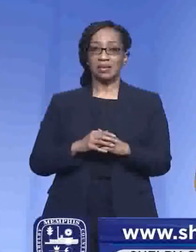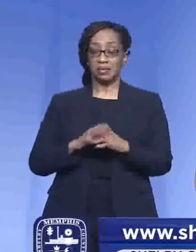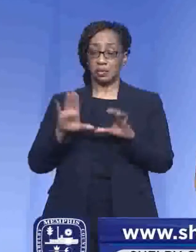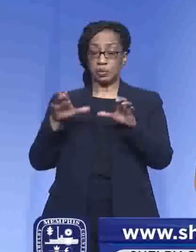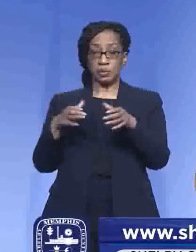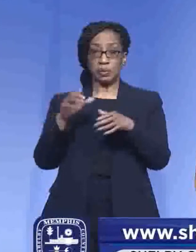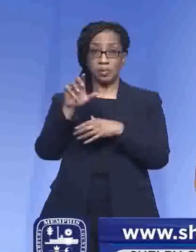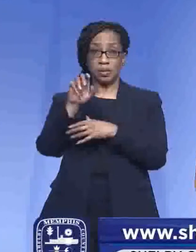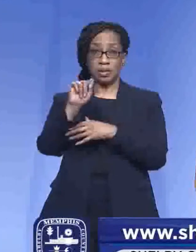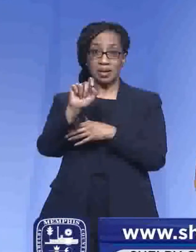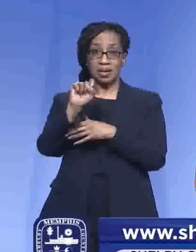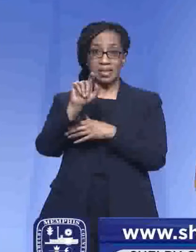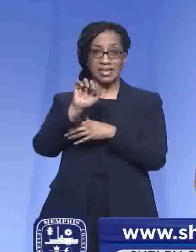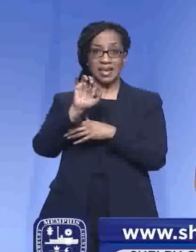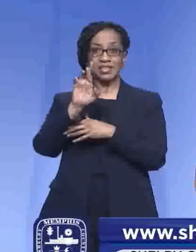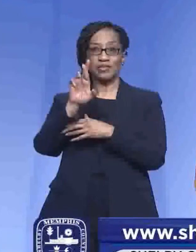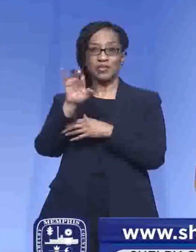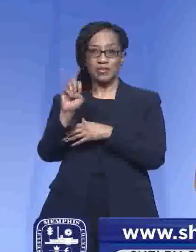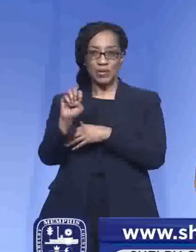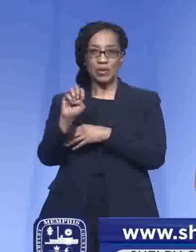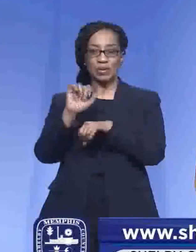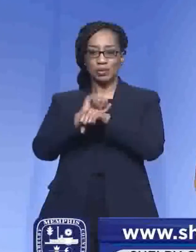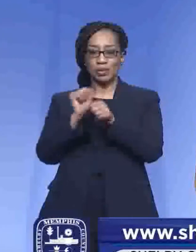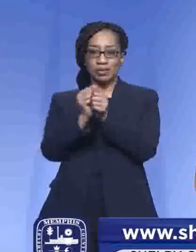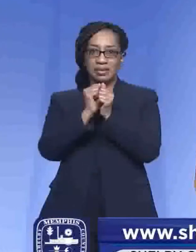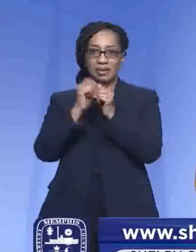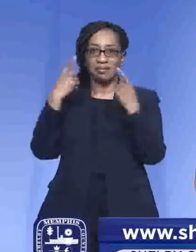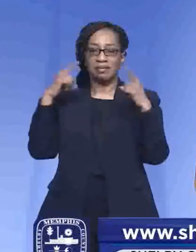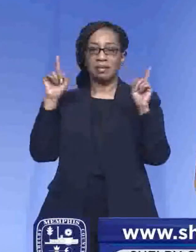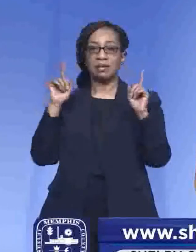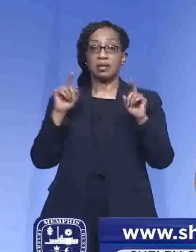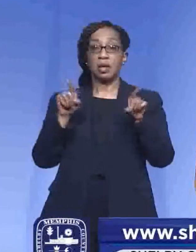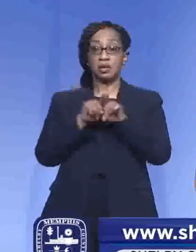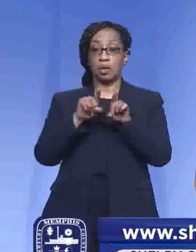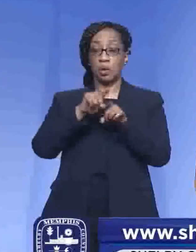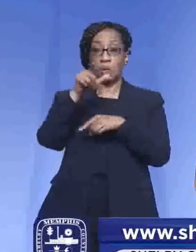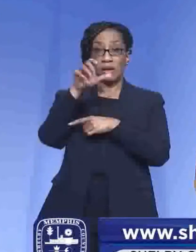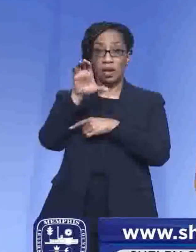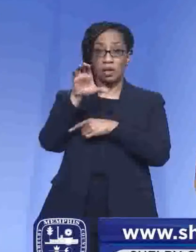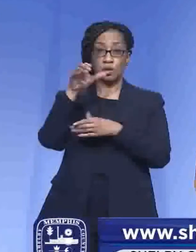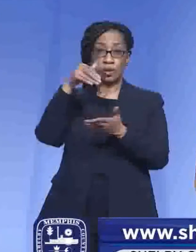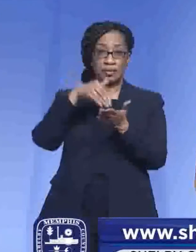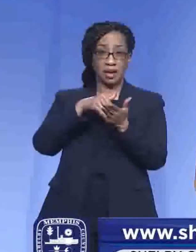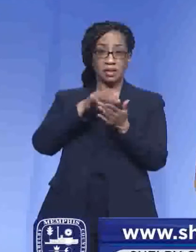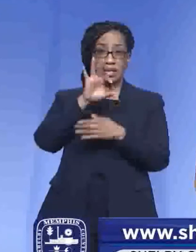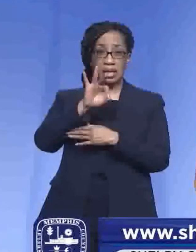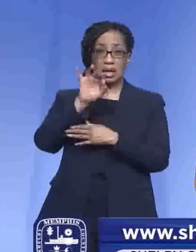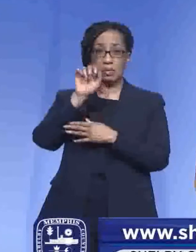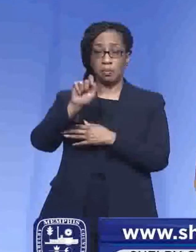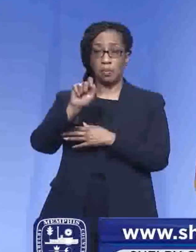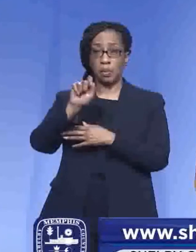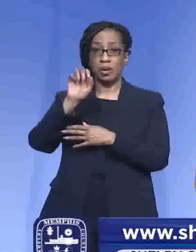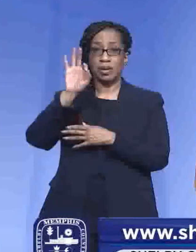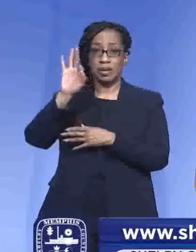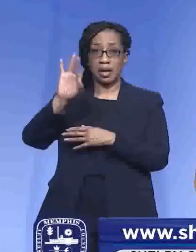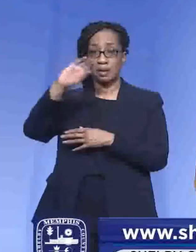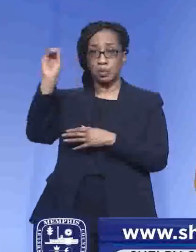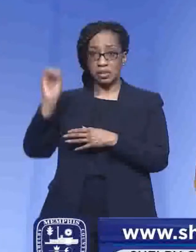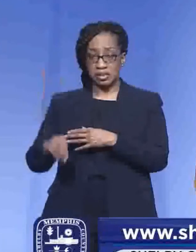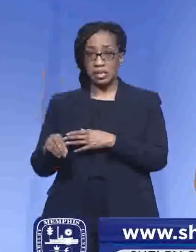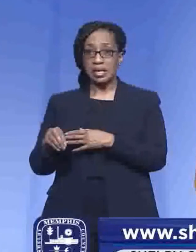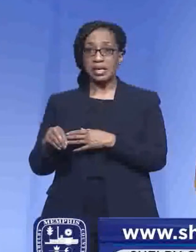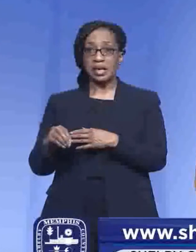Force response. We have had over 100,000 of those tests, or 9.9% of the million tests have come